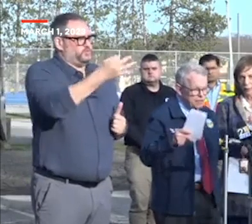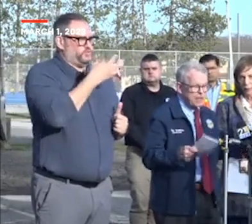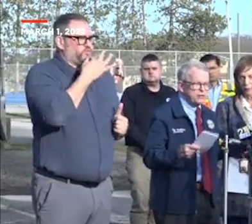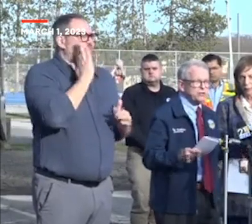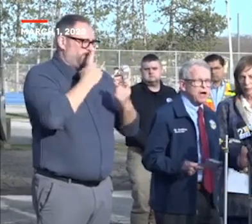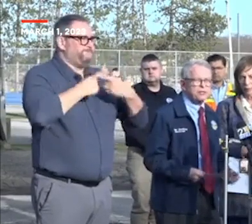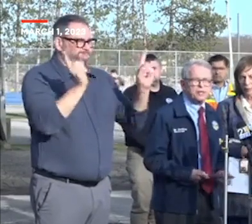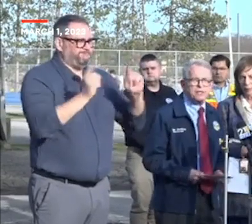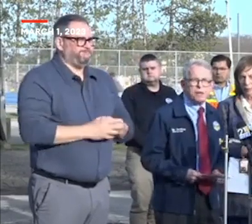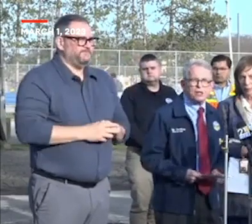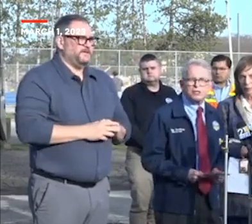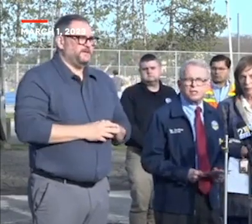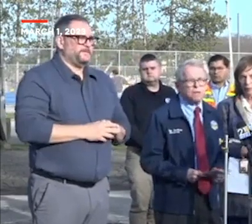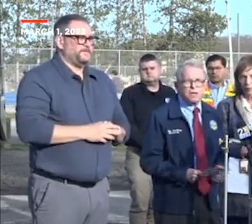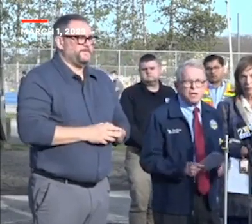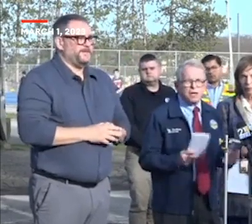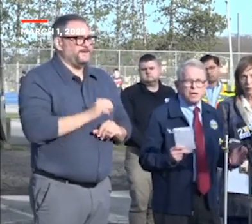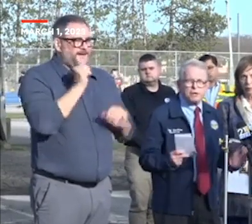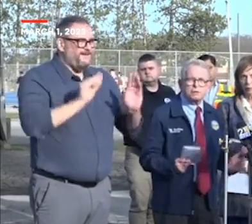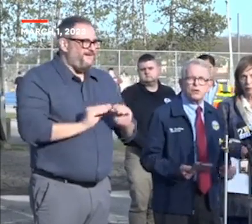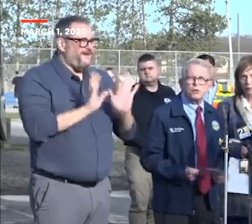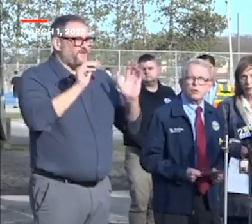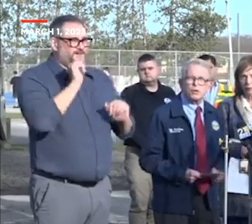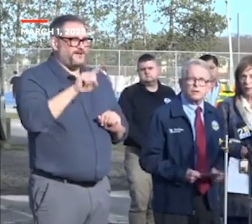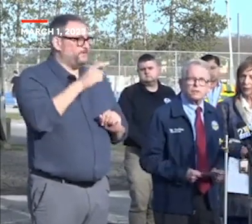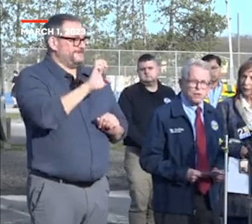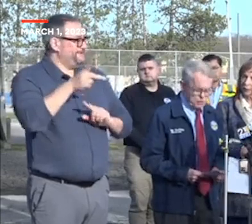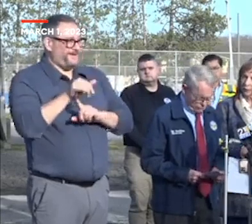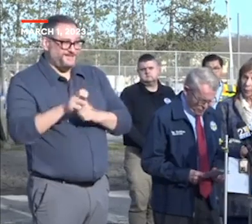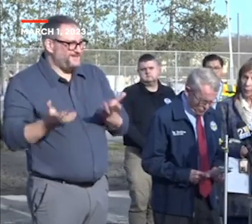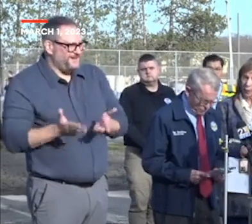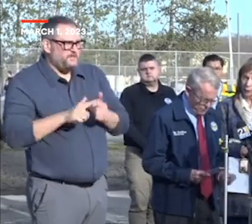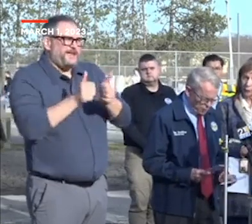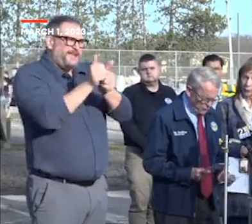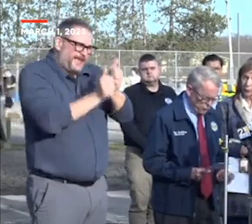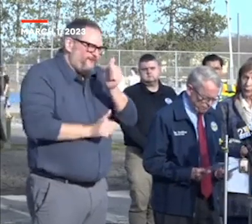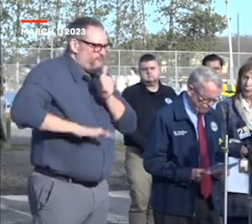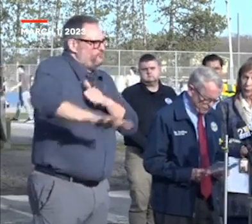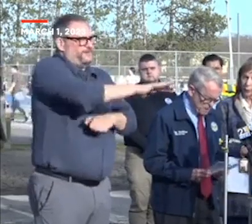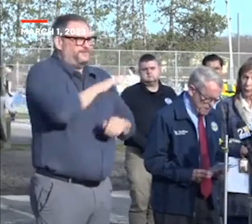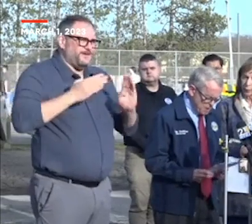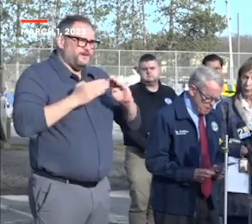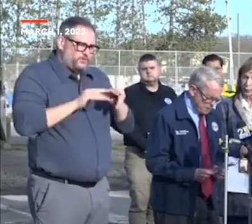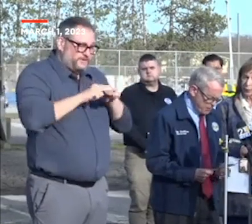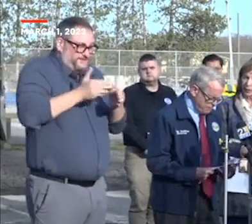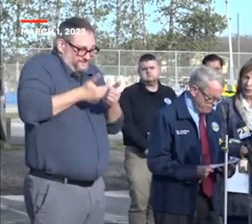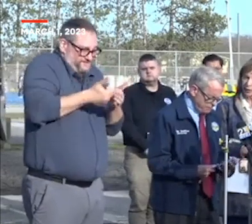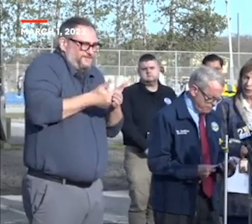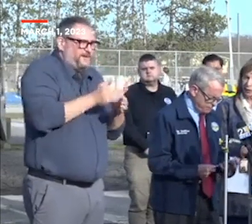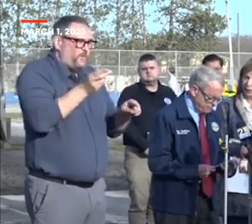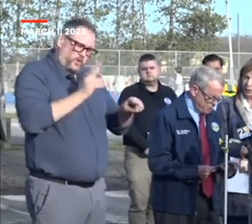affects not just obviously East Palestine, but every community where the rails go through. Let